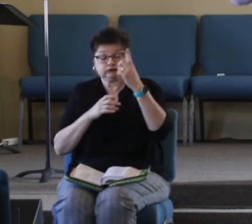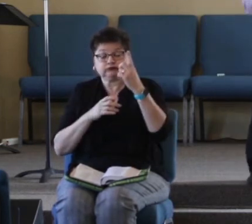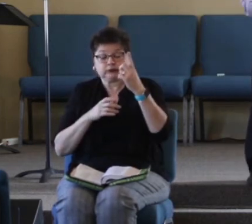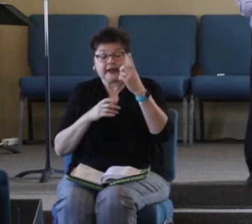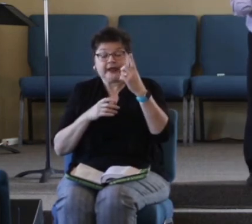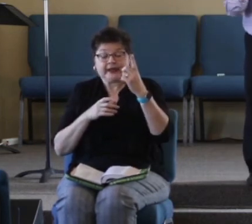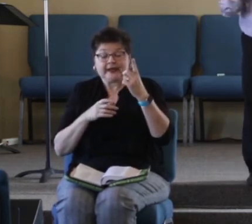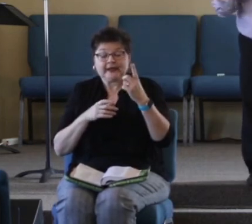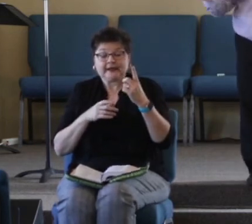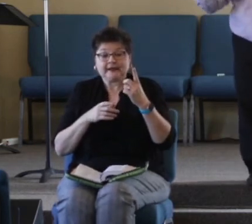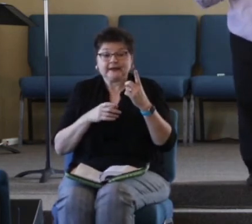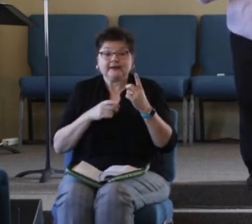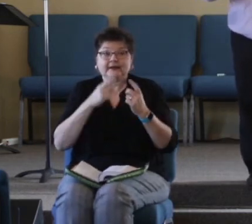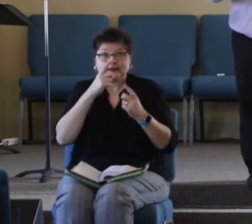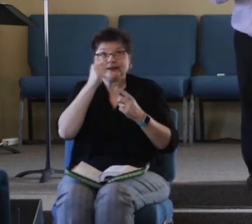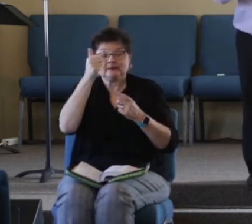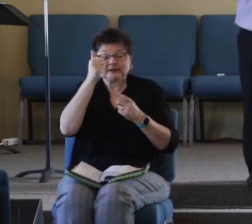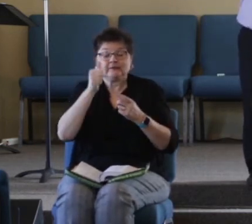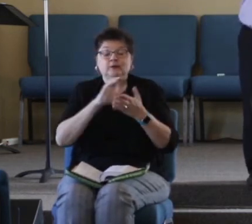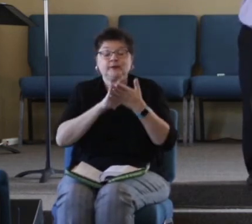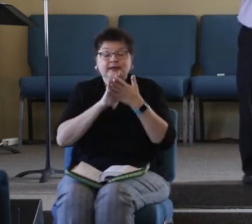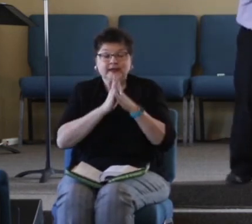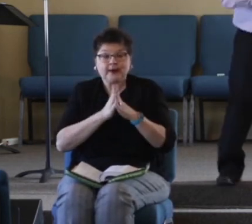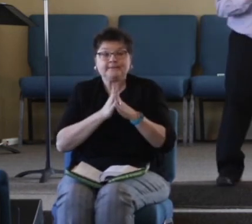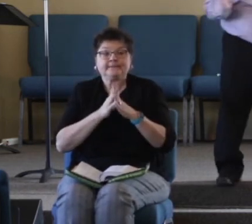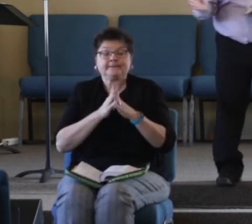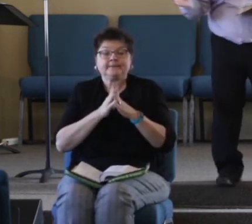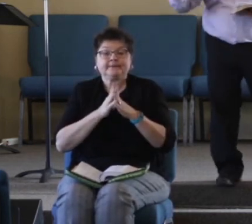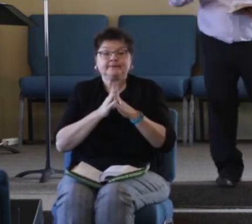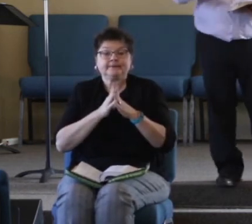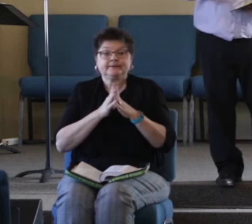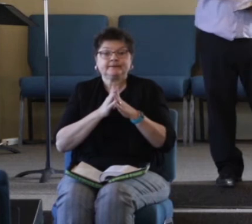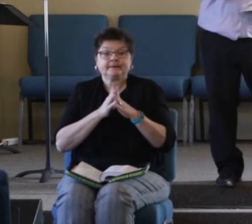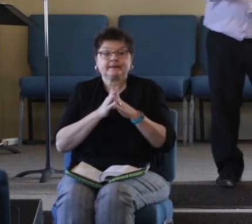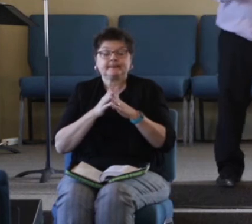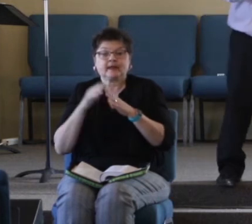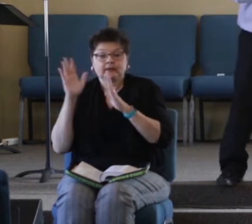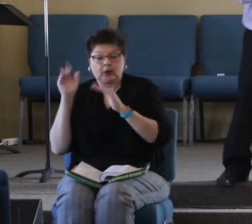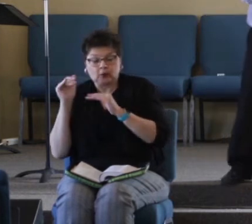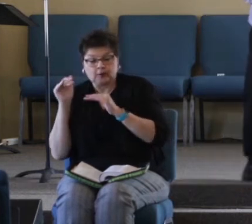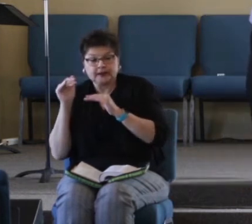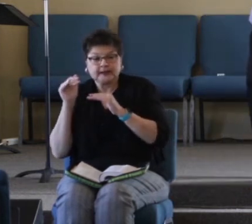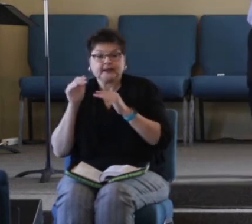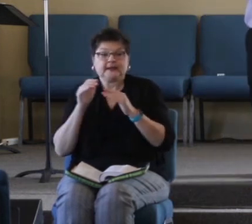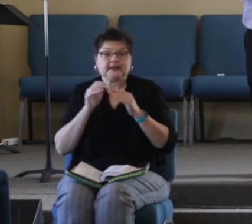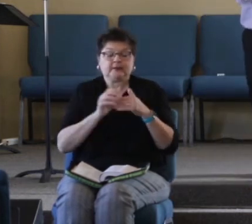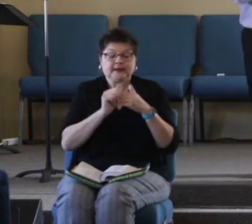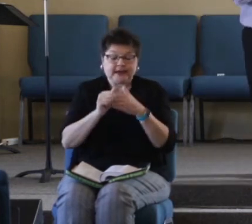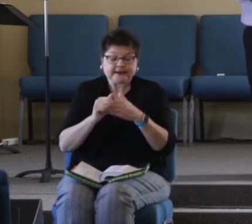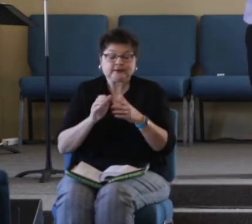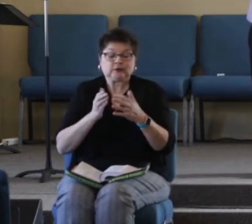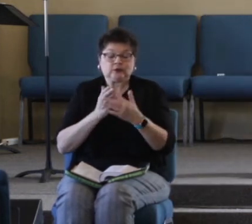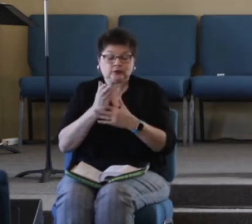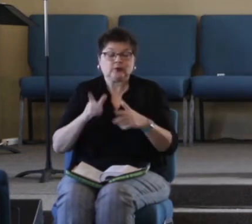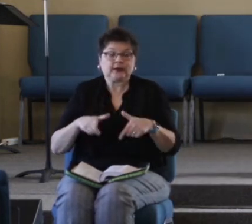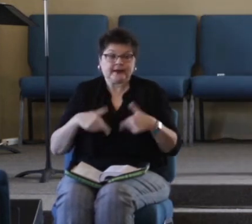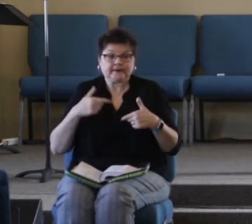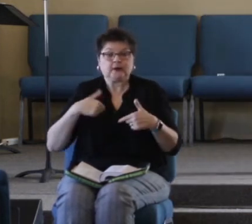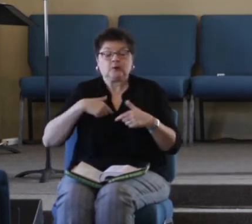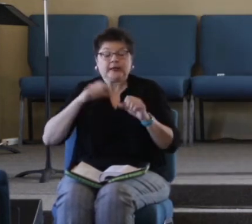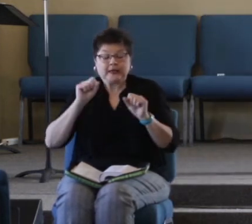the one who would steer them through life. He would be the one who would steer us through life, that we could rely on to